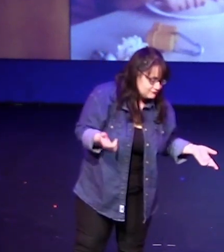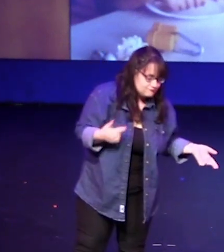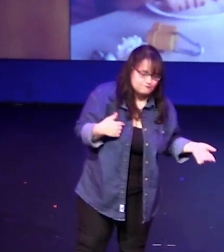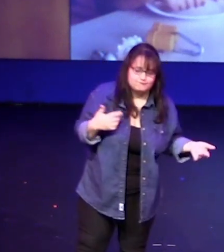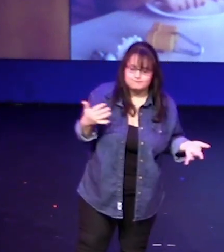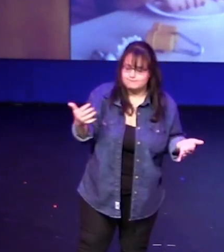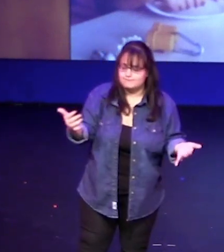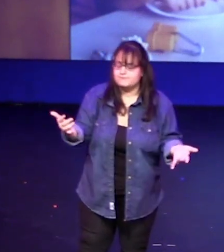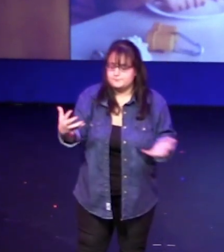deaf.